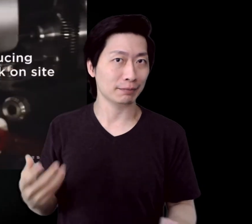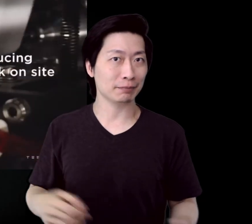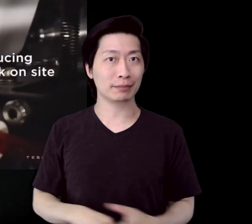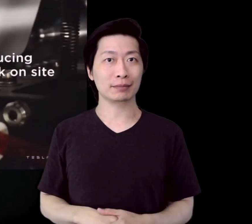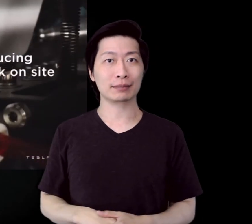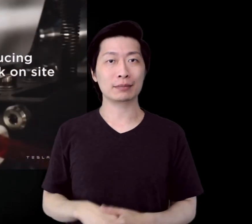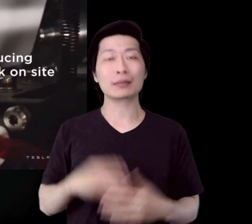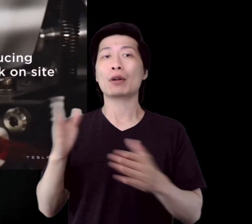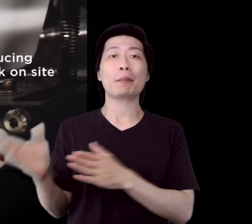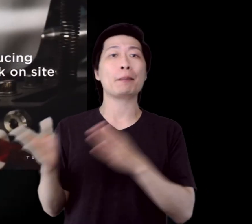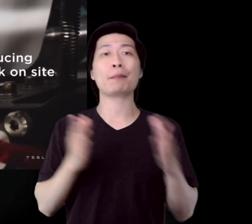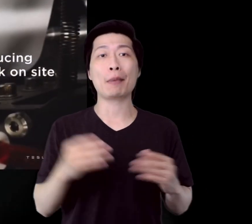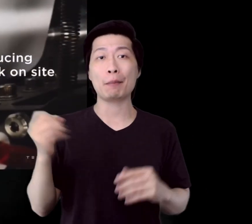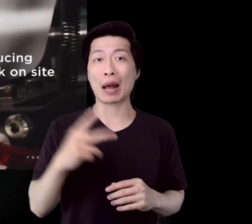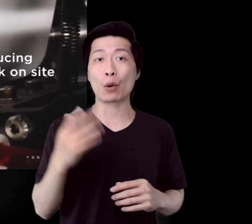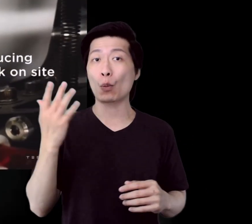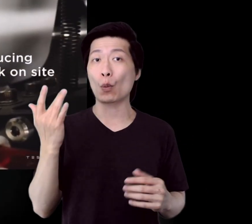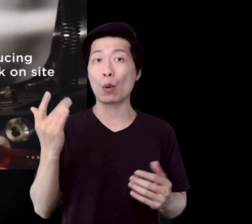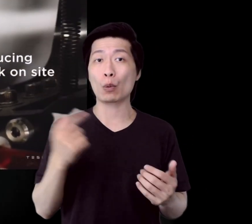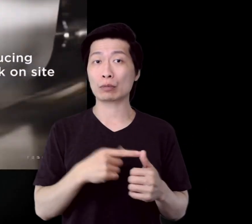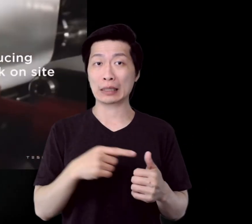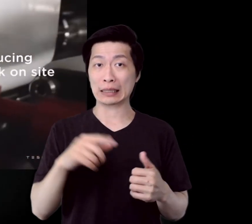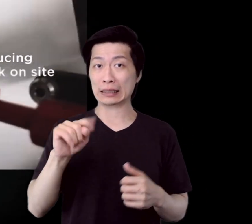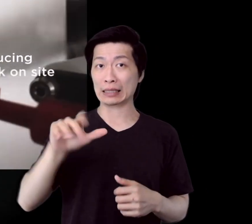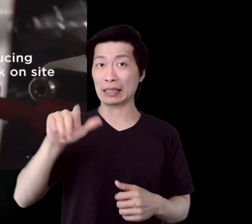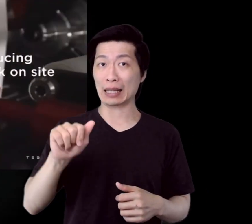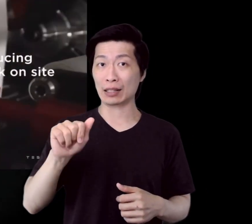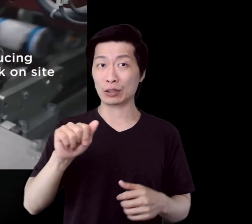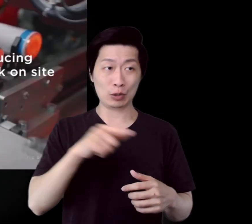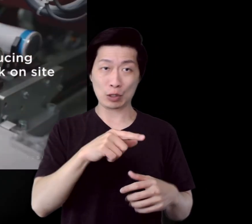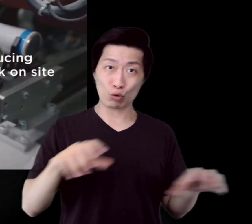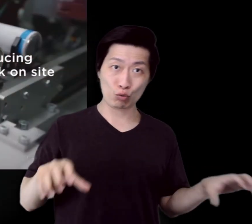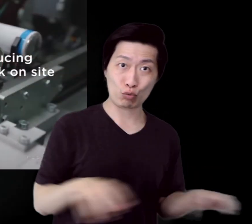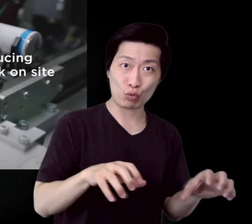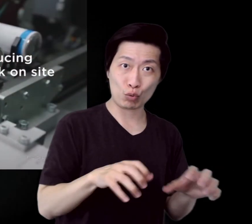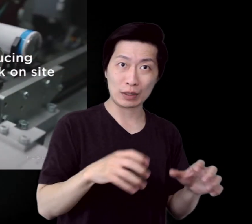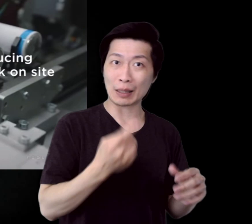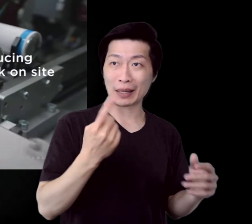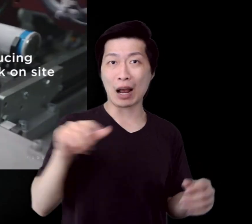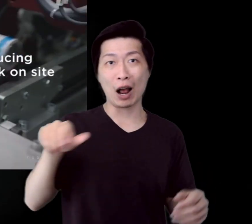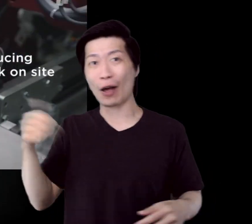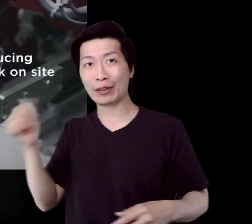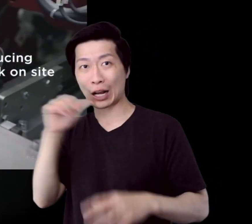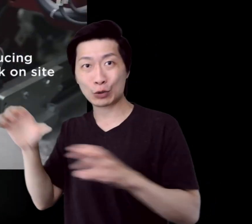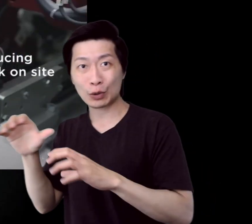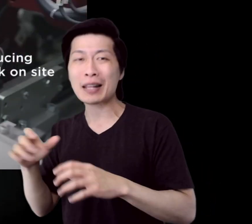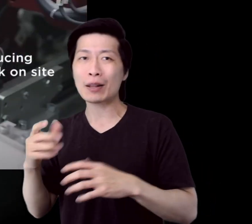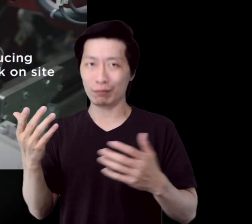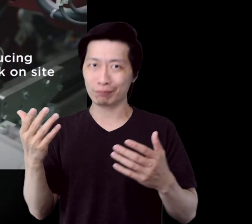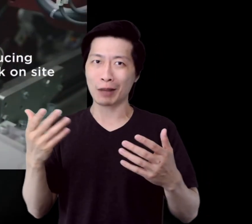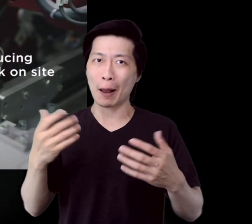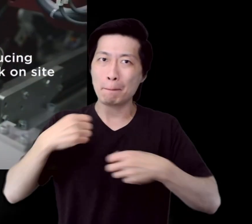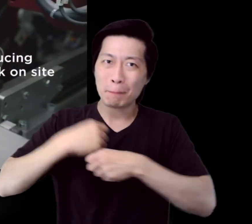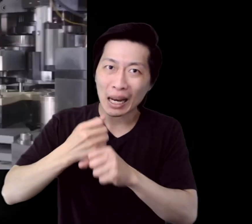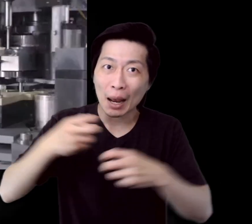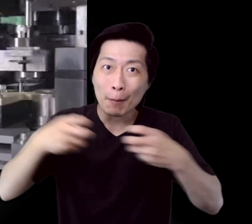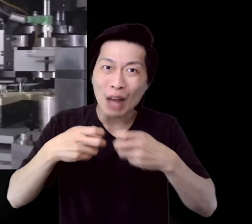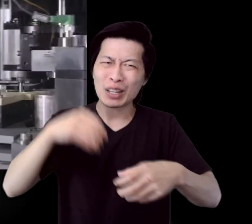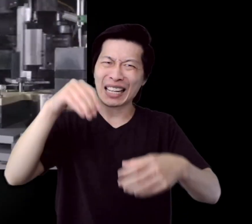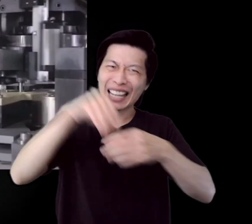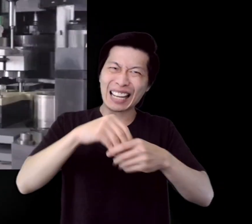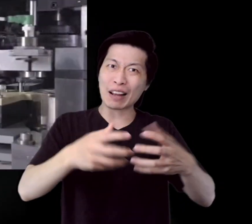they need to. But let's get back to one of the things that Tesla does that no one else does, and that is making batteries in the